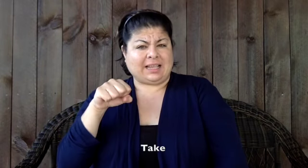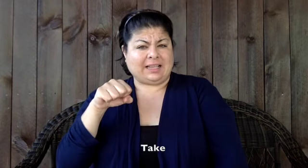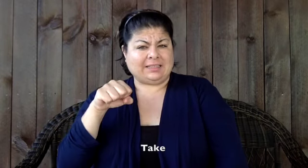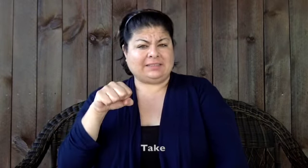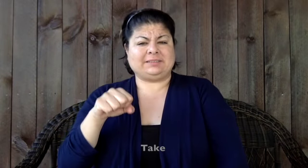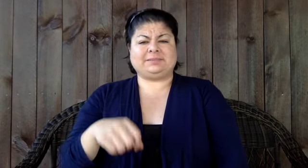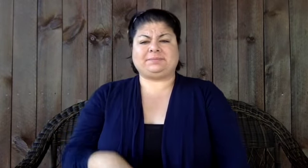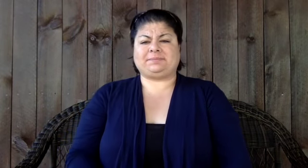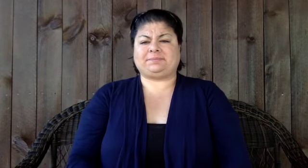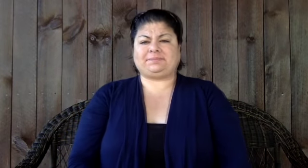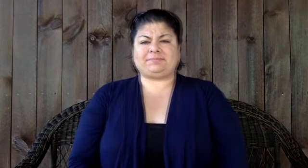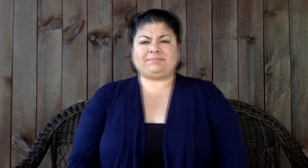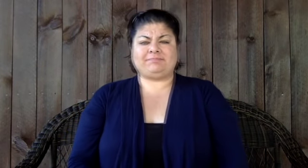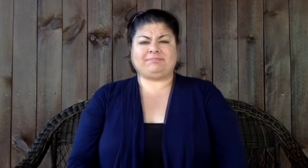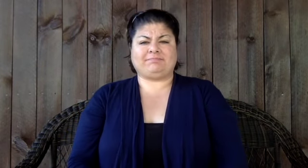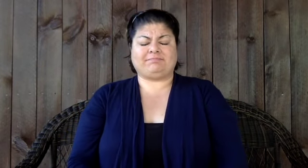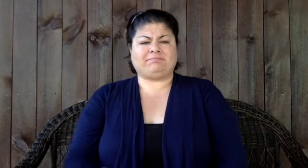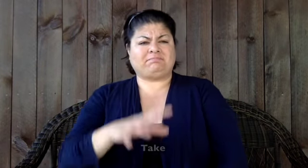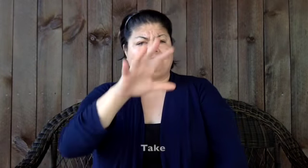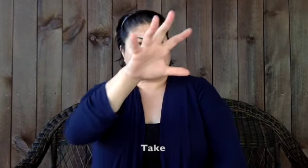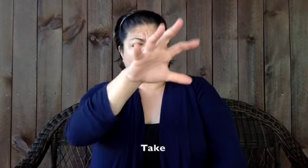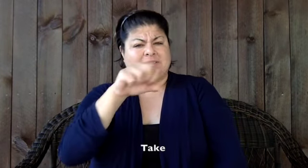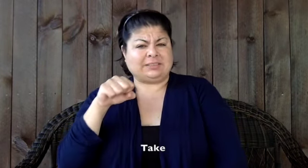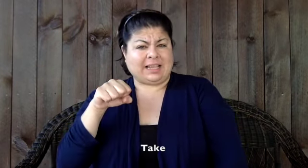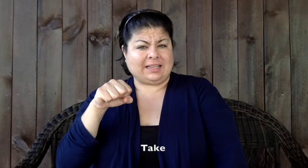Take. Take. Take.